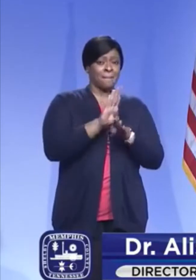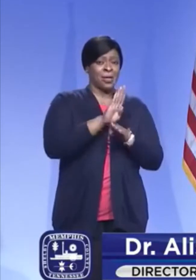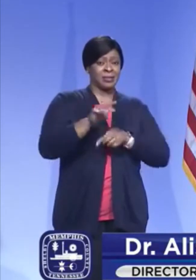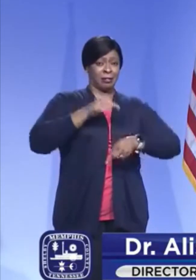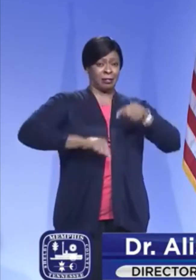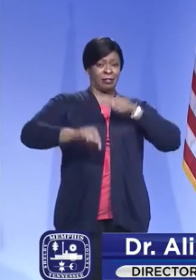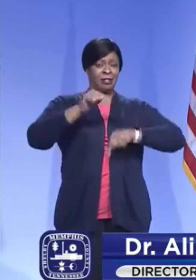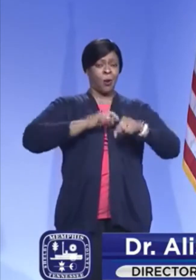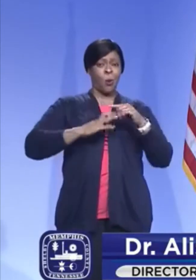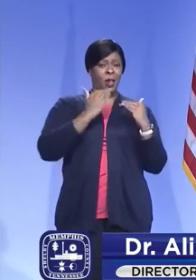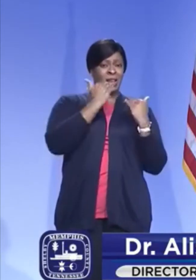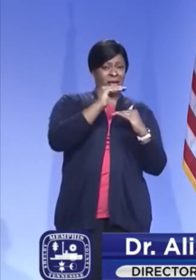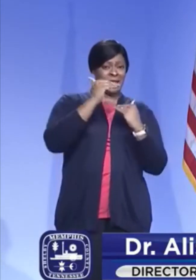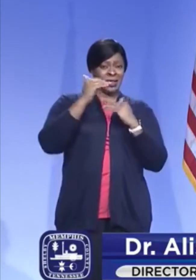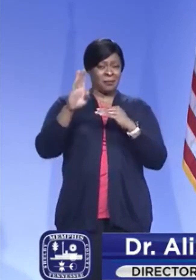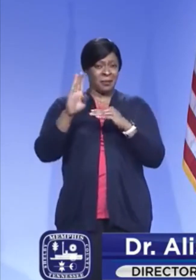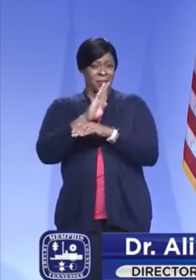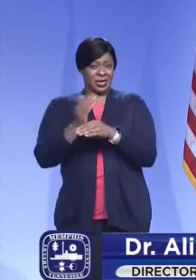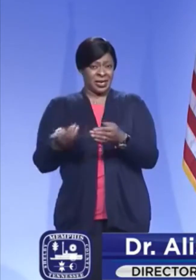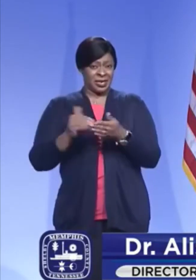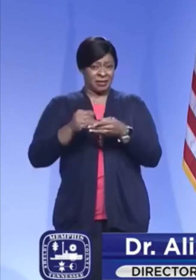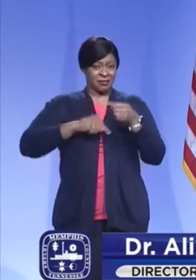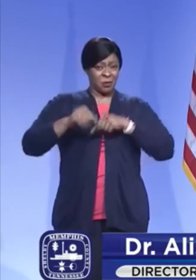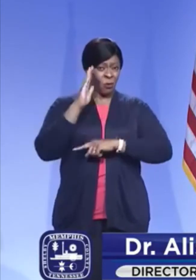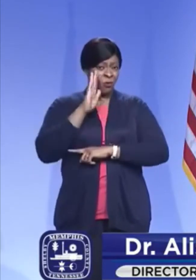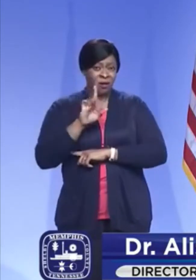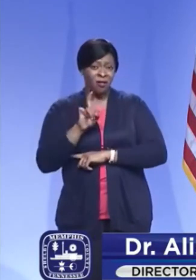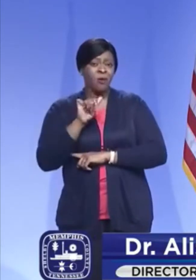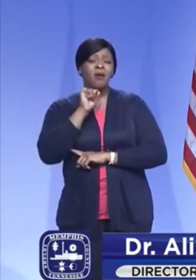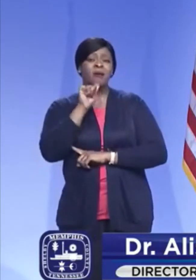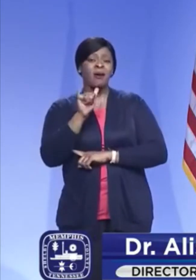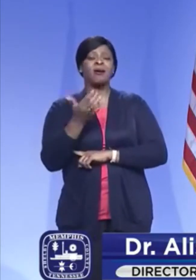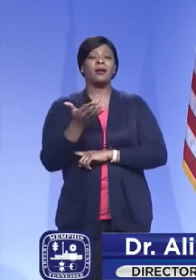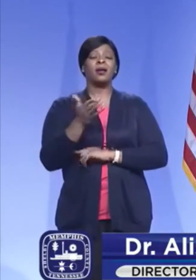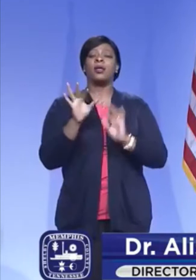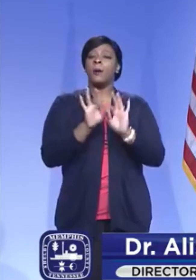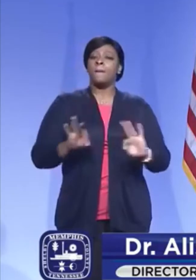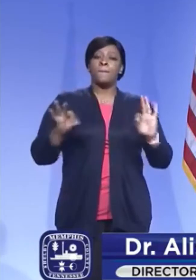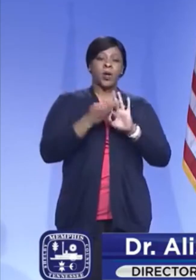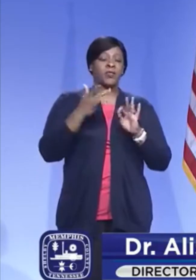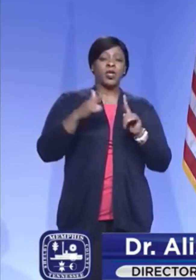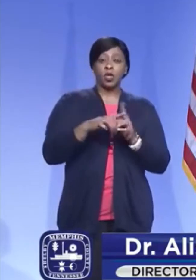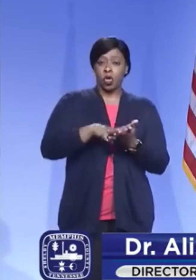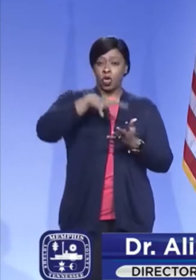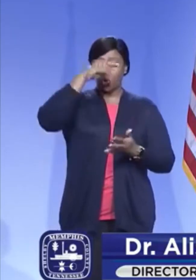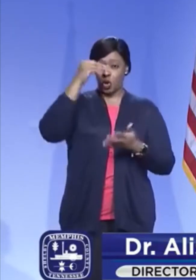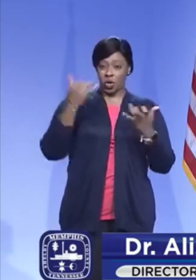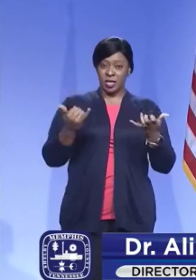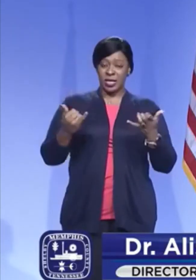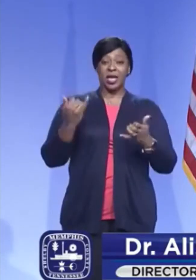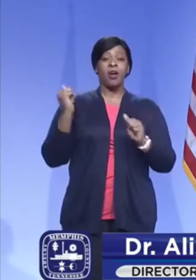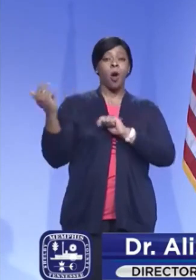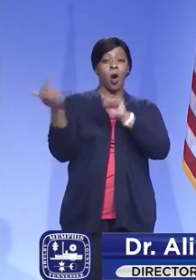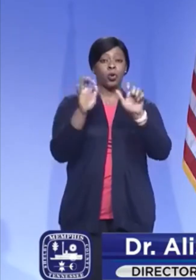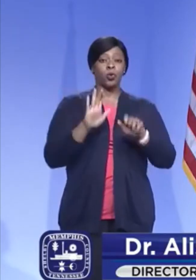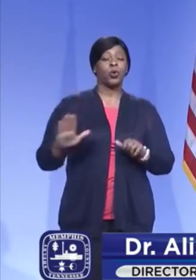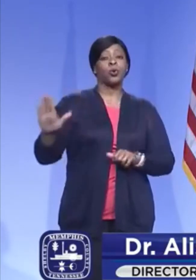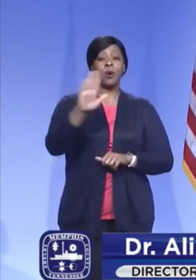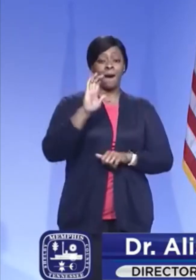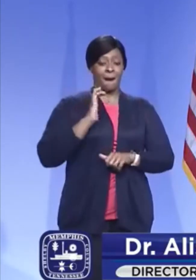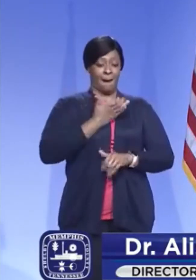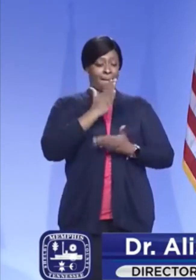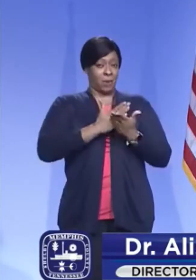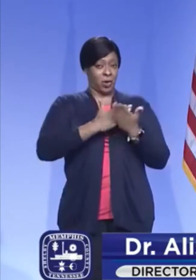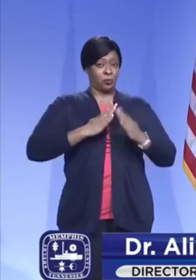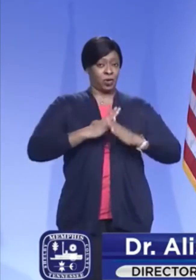begin to limit businesses again. And so one of the key takeaways today is that if we all do our part to